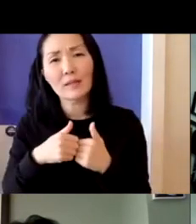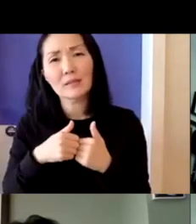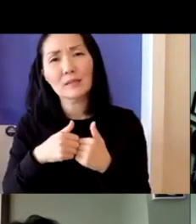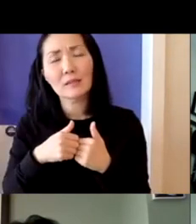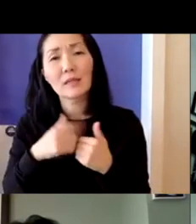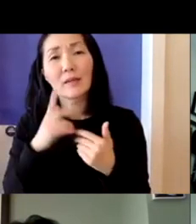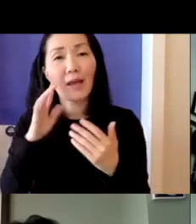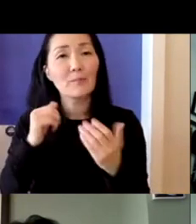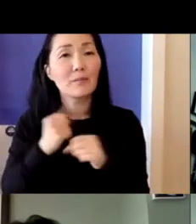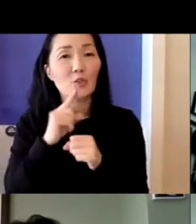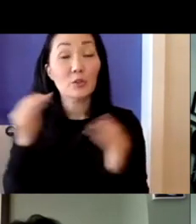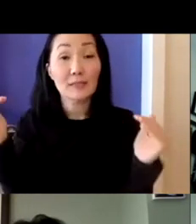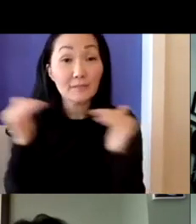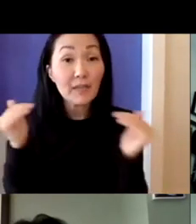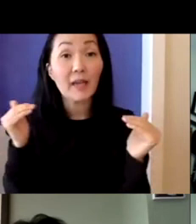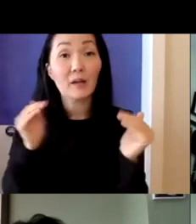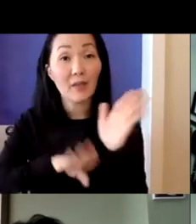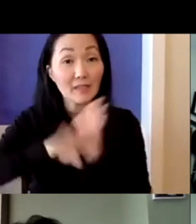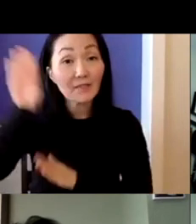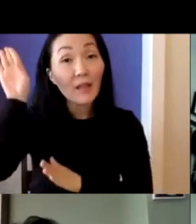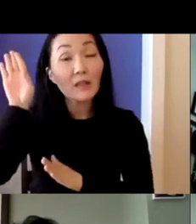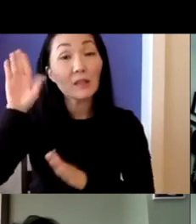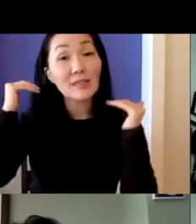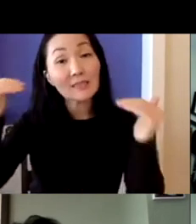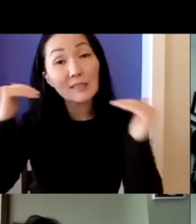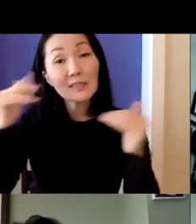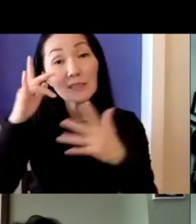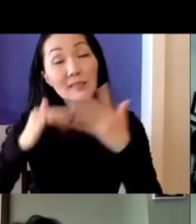equity? And I think each of you touched on it in a different way. I think